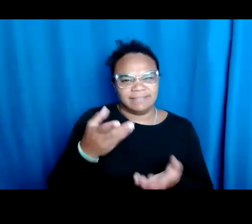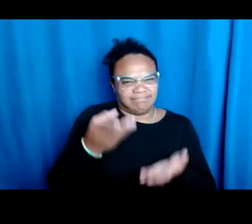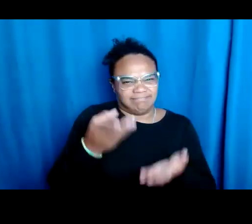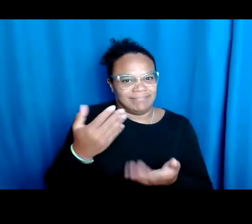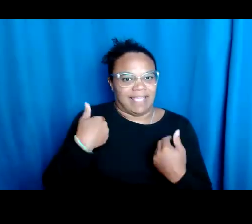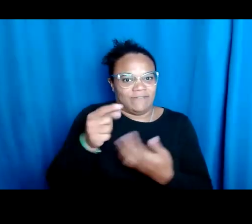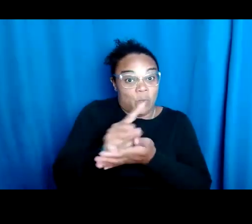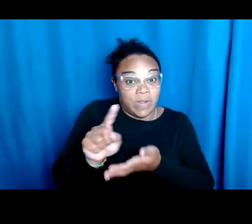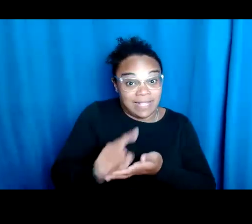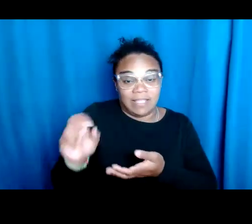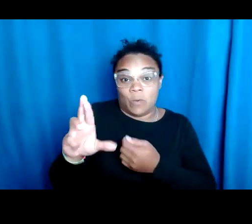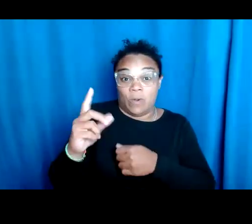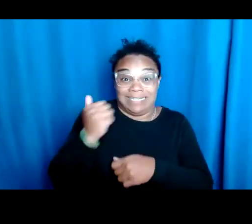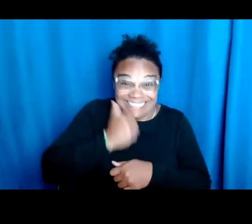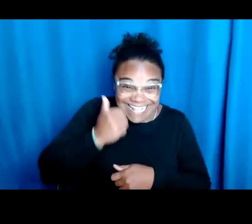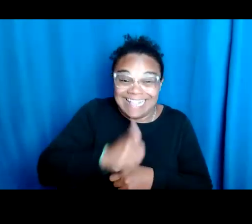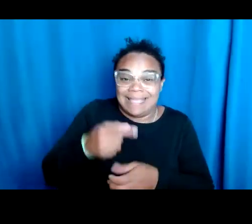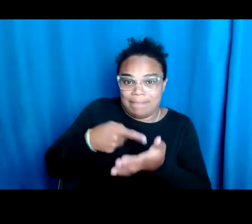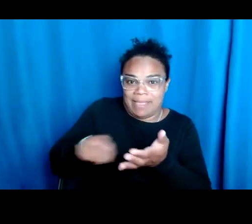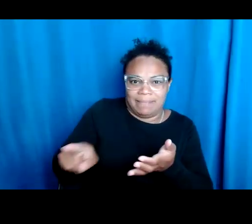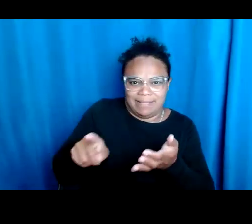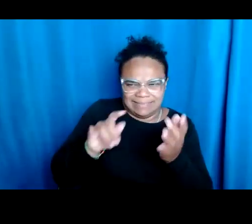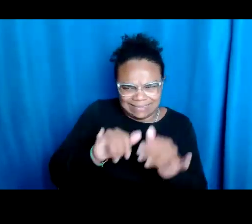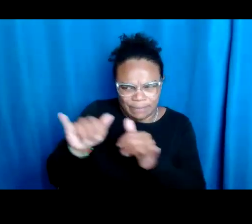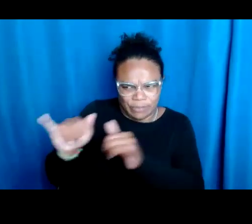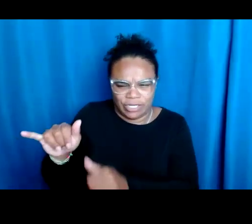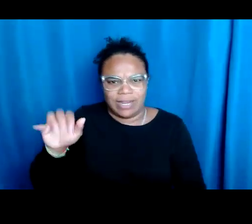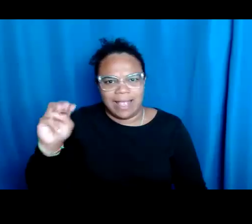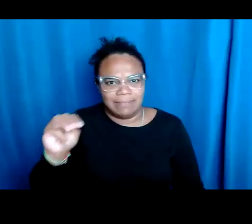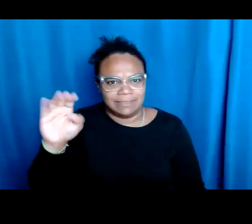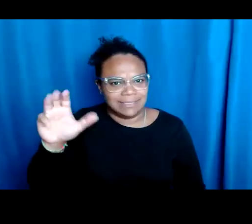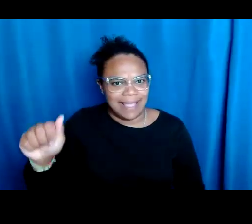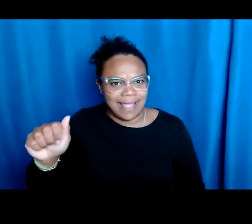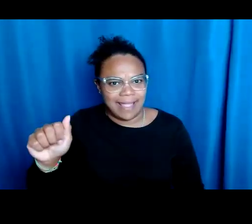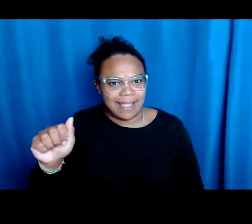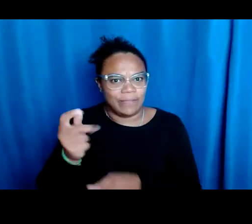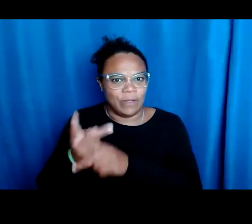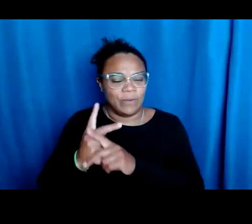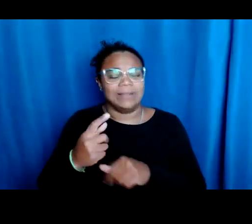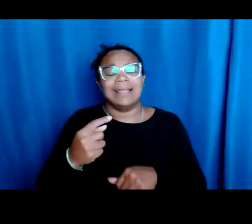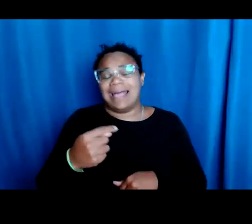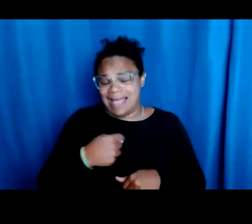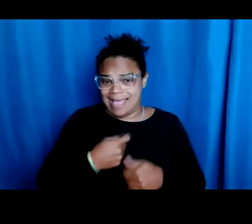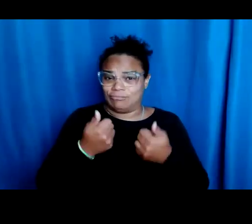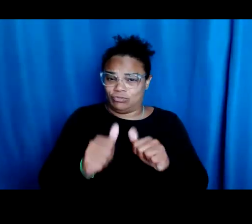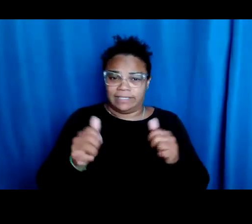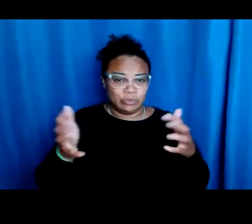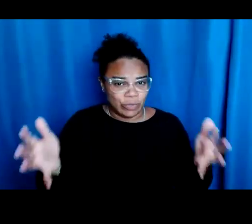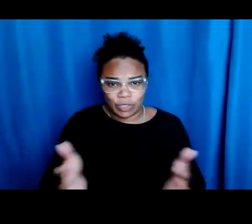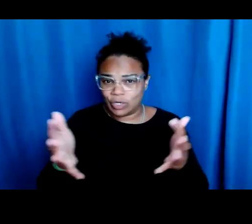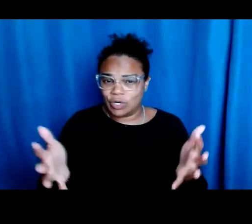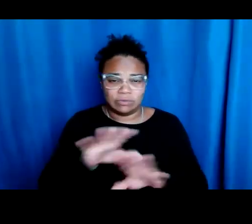mirror a MCA loan. I really want to try to encourage you not to go the